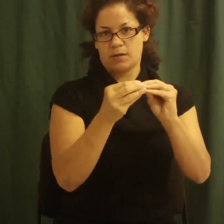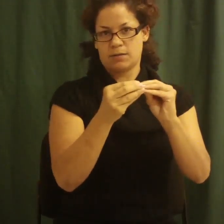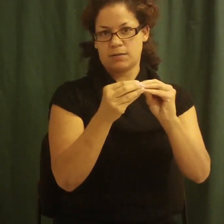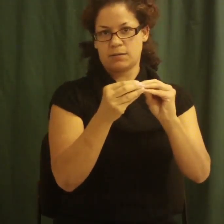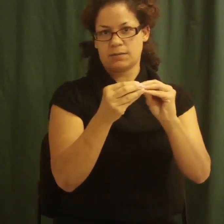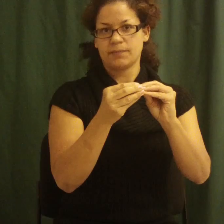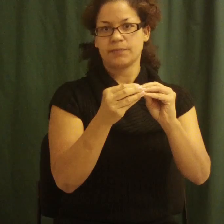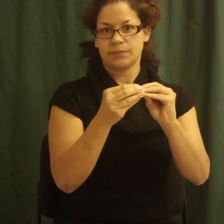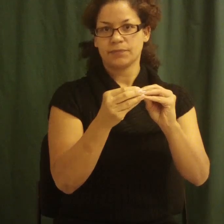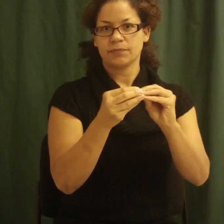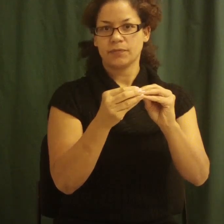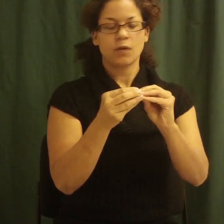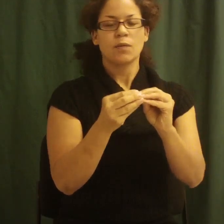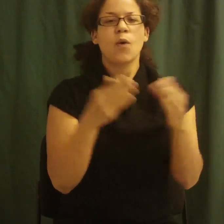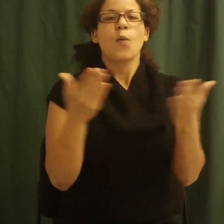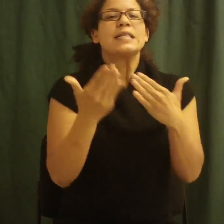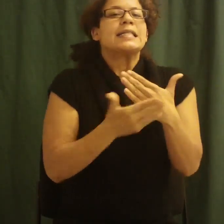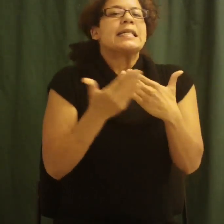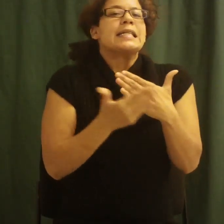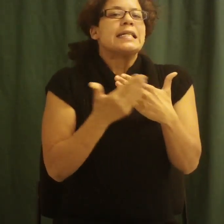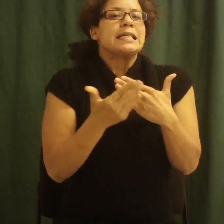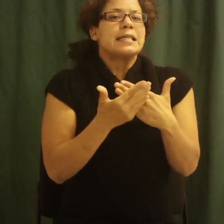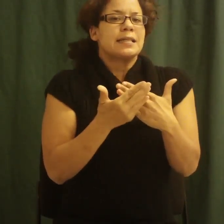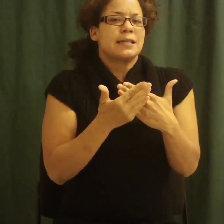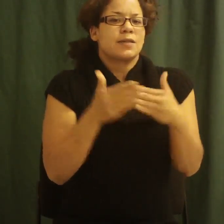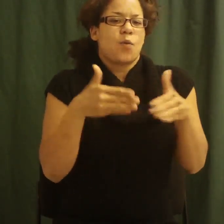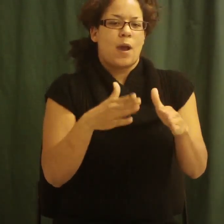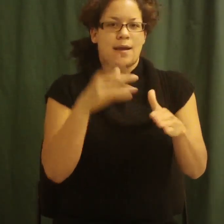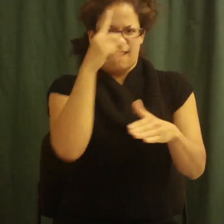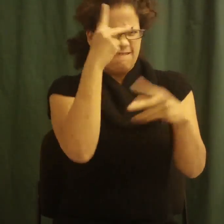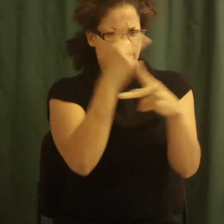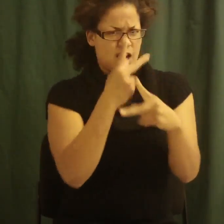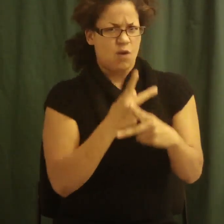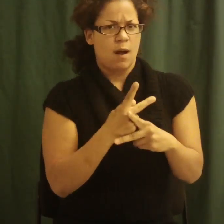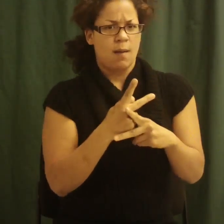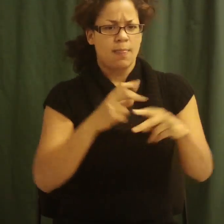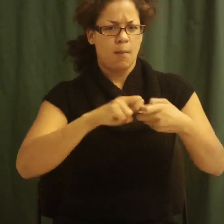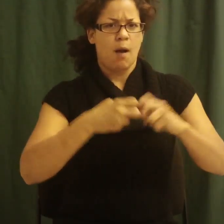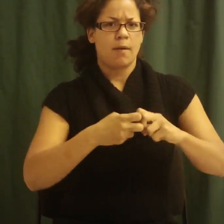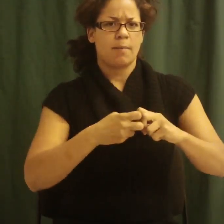And what would be the easiest way to look for it first? Is it the multiplication or the addition?